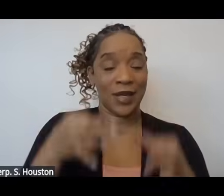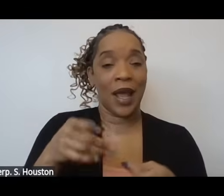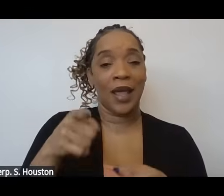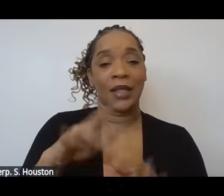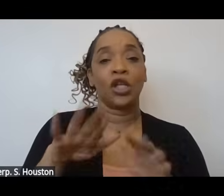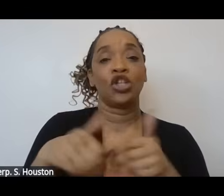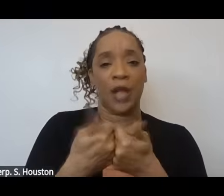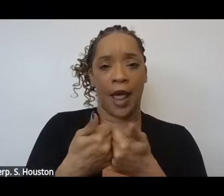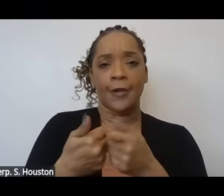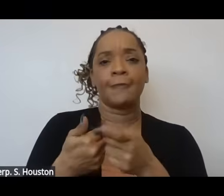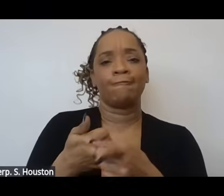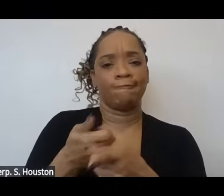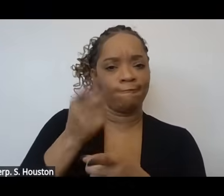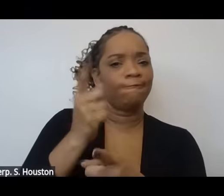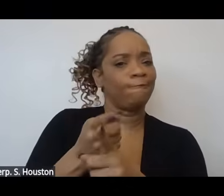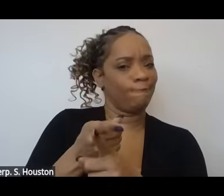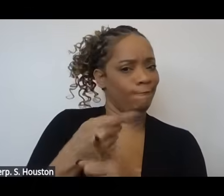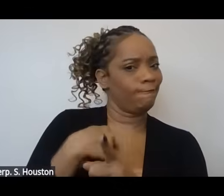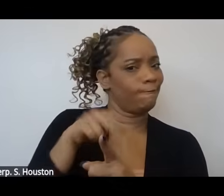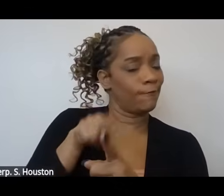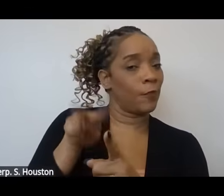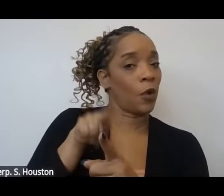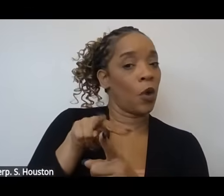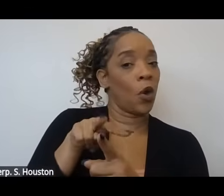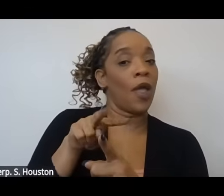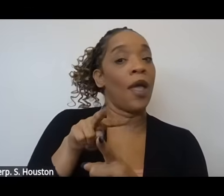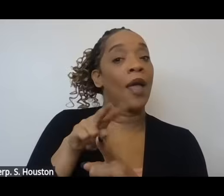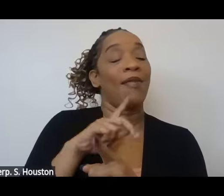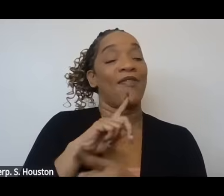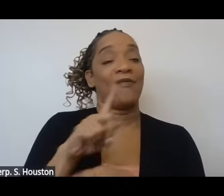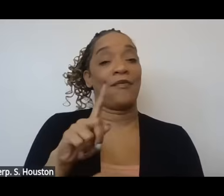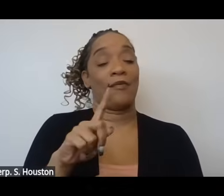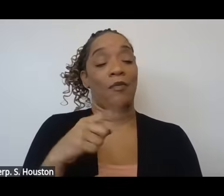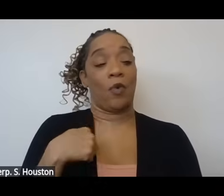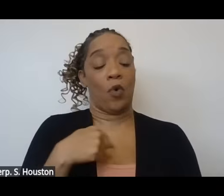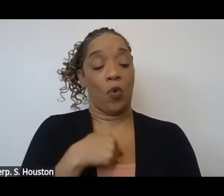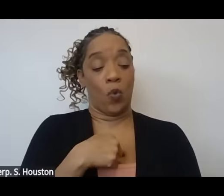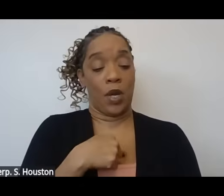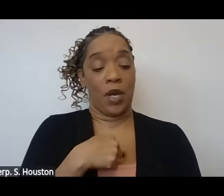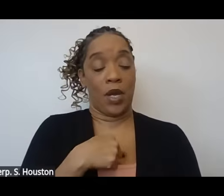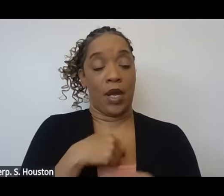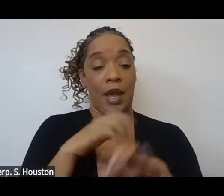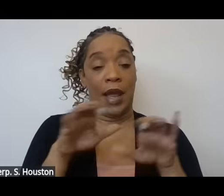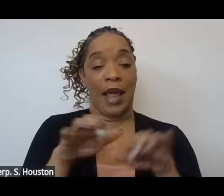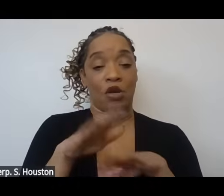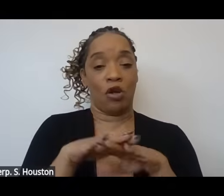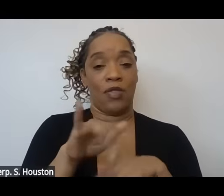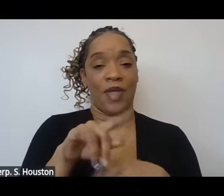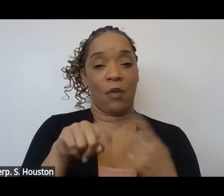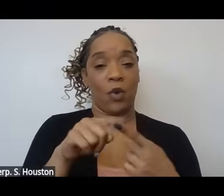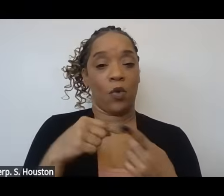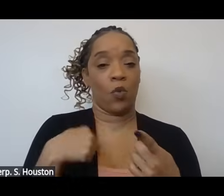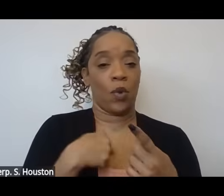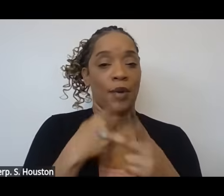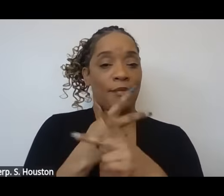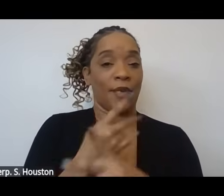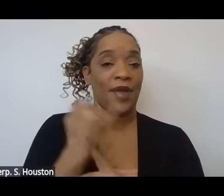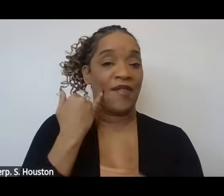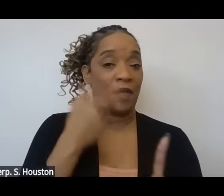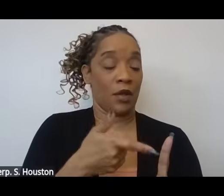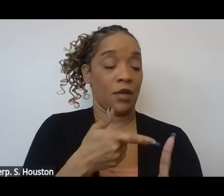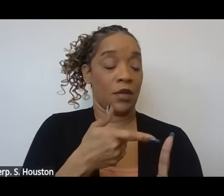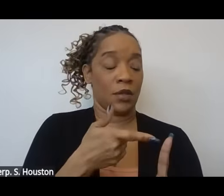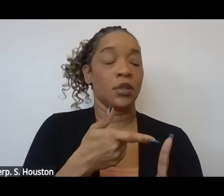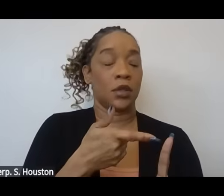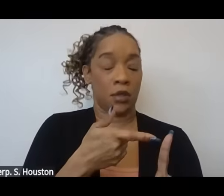the fact that we act upon it when we're determining whether a petition is sufficient does not mean that we couldn't, as you say, go along